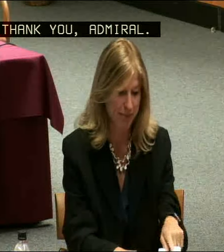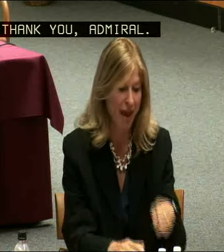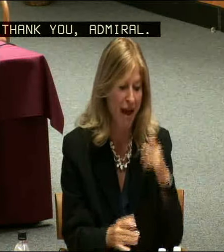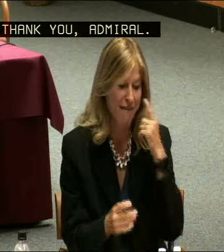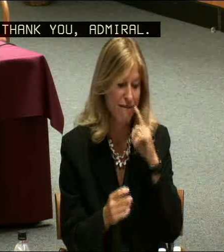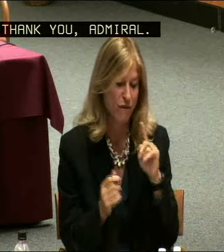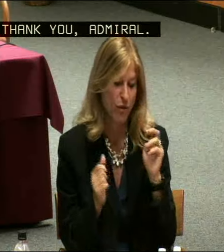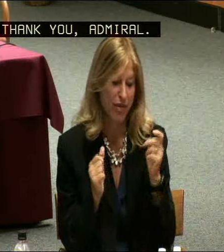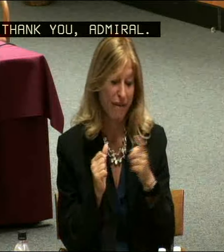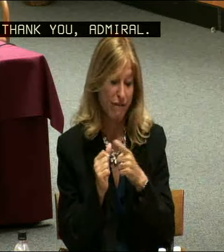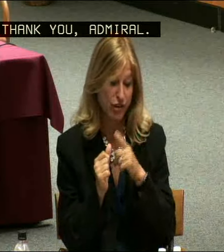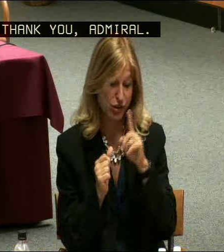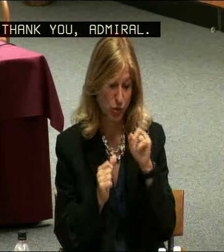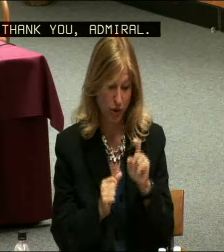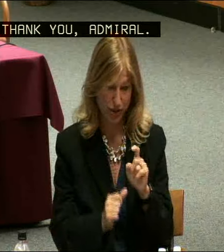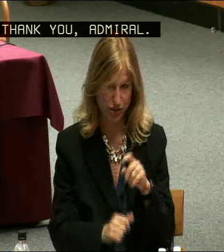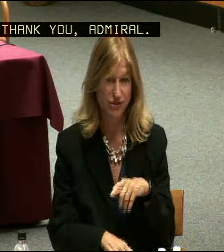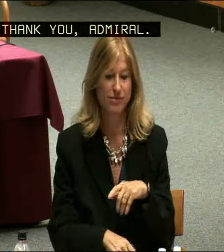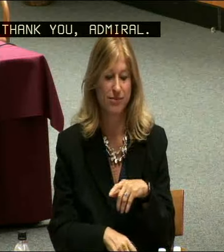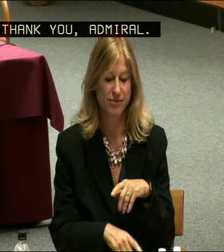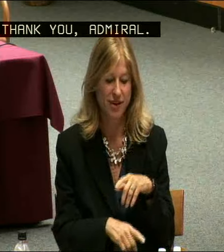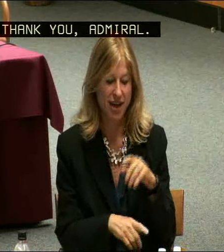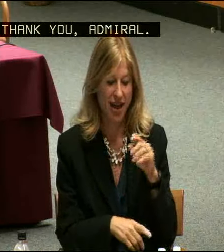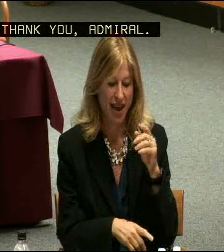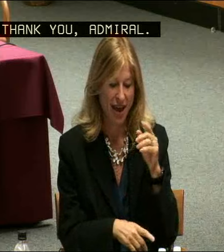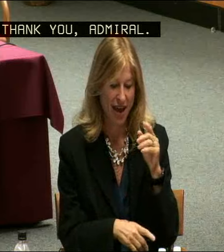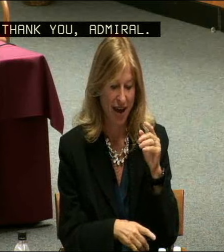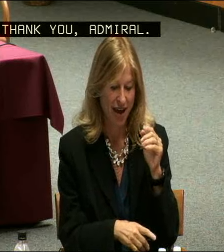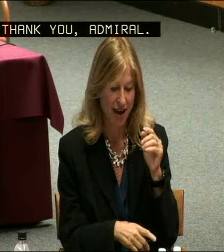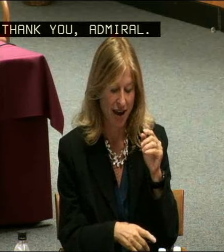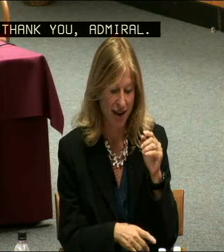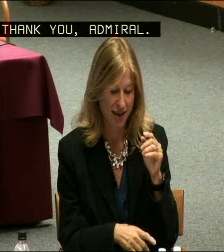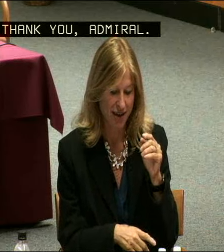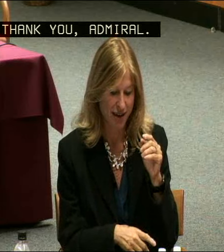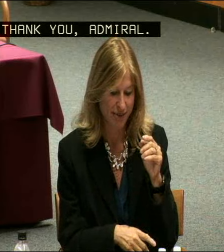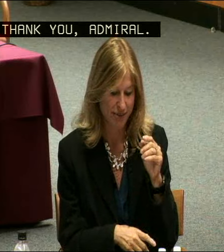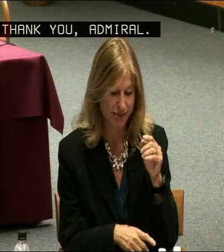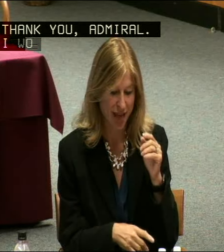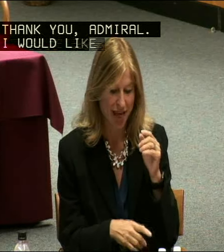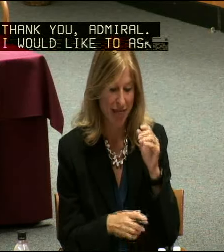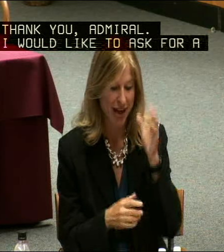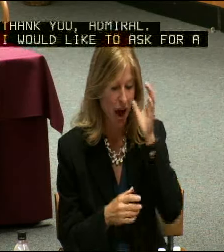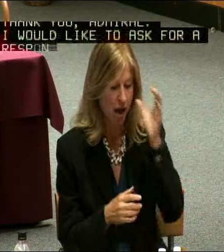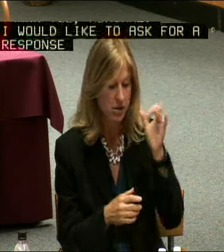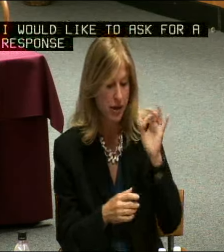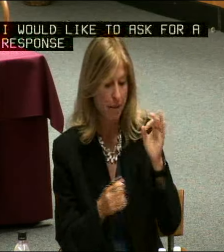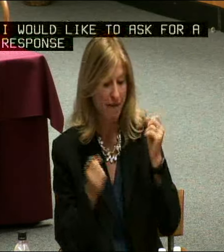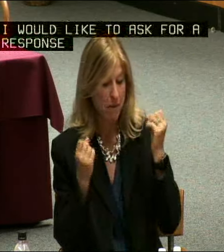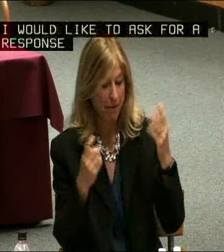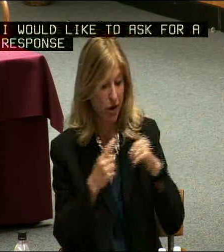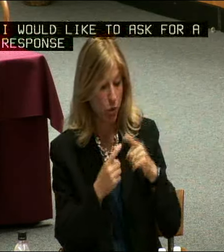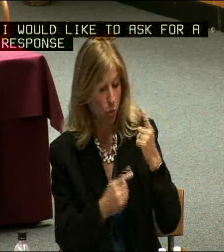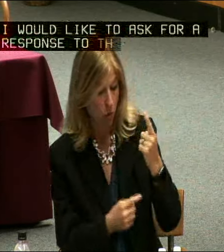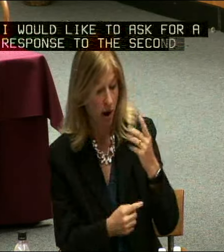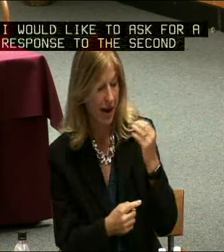I would like to ask for a response to a second question.